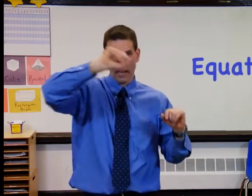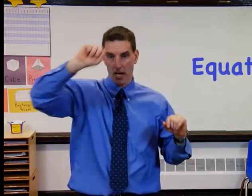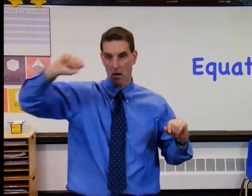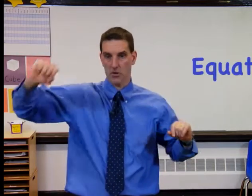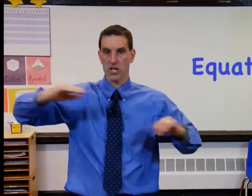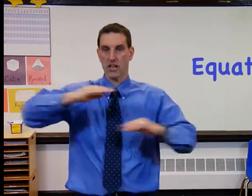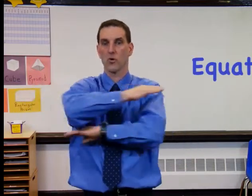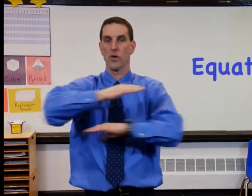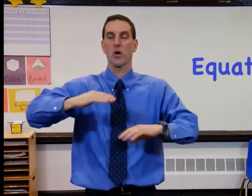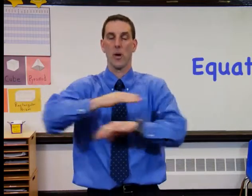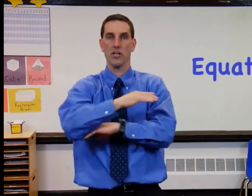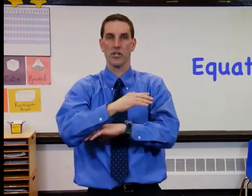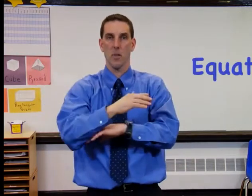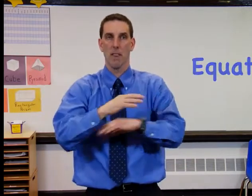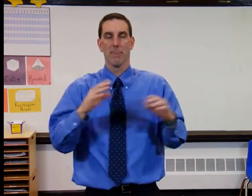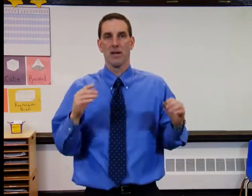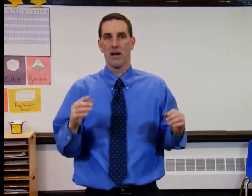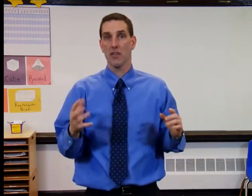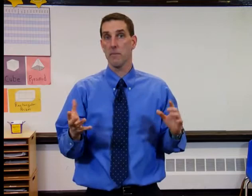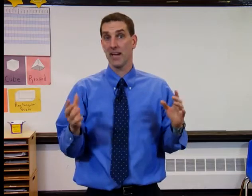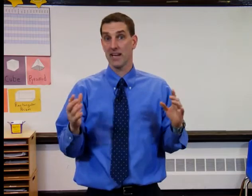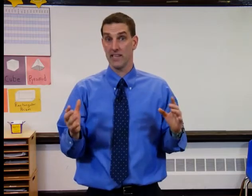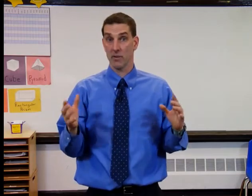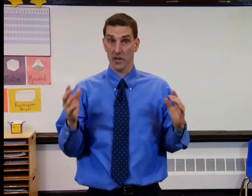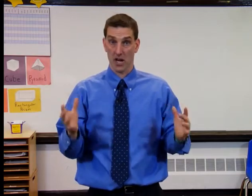number sentence or equation. Another big idea with the Common Core